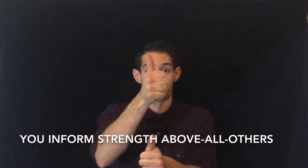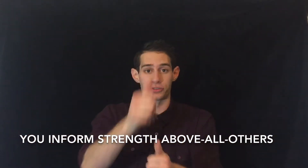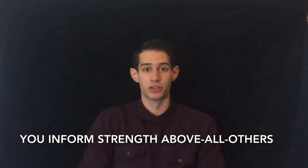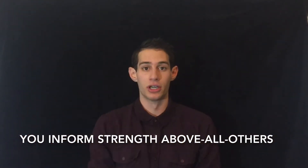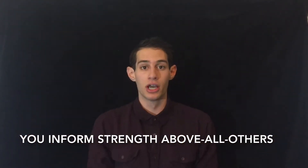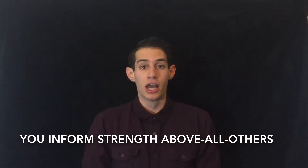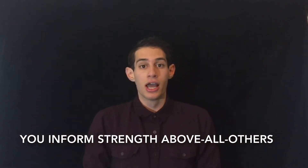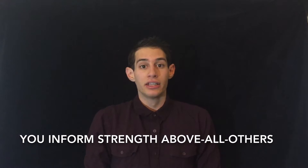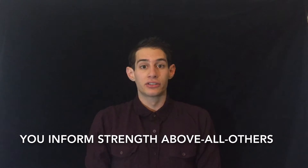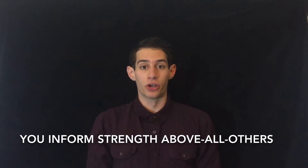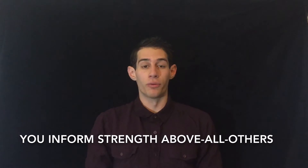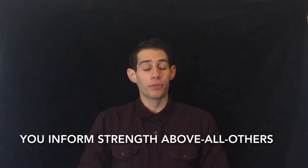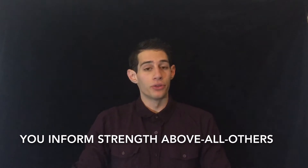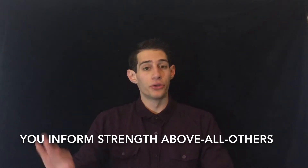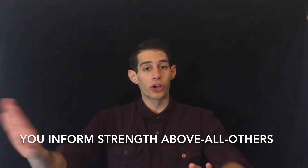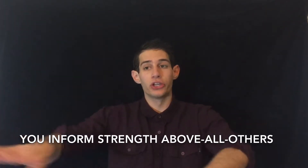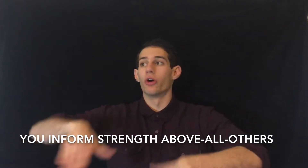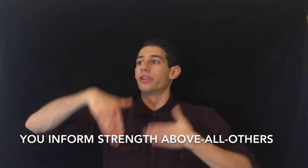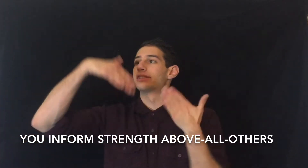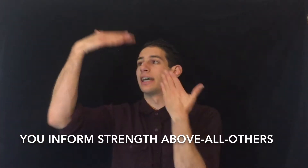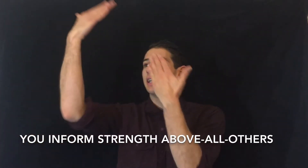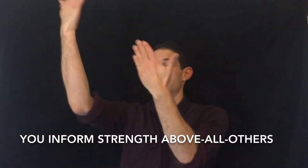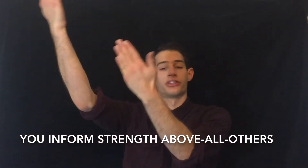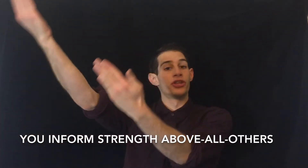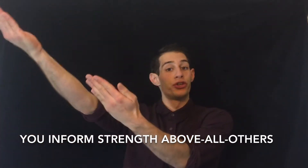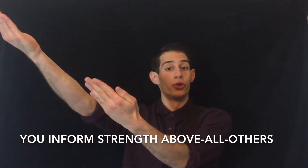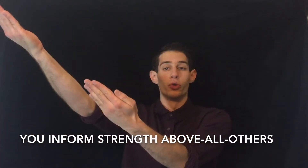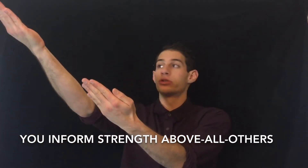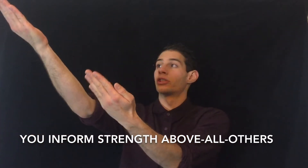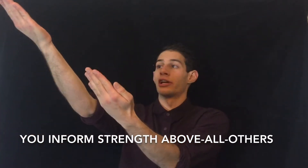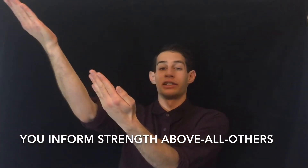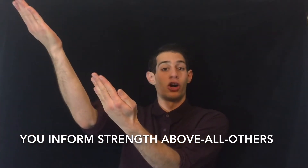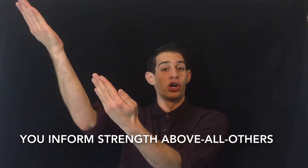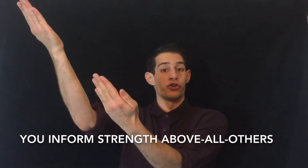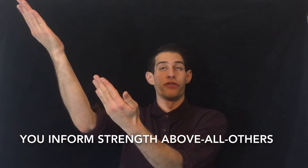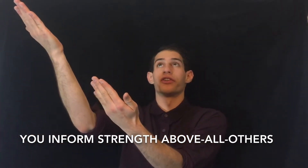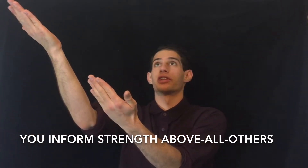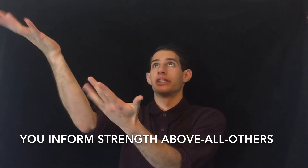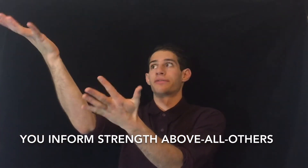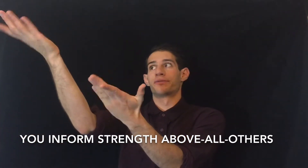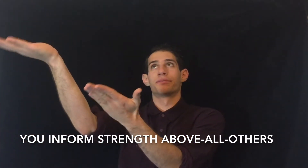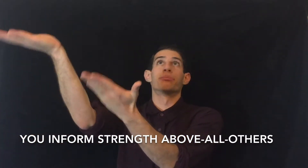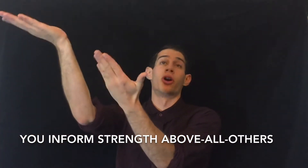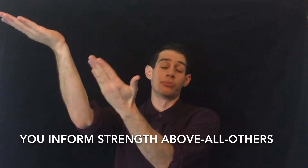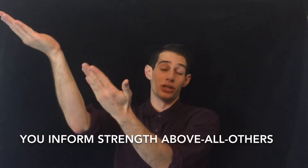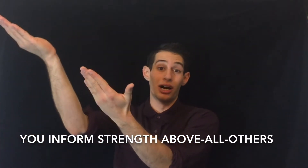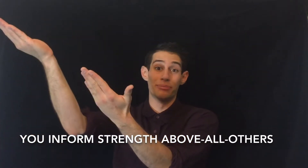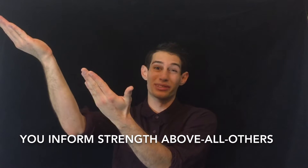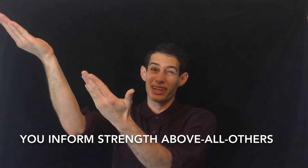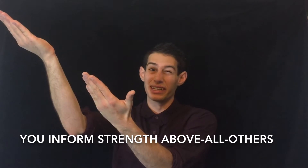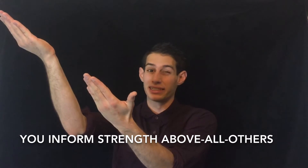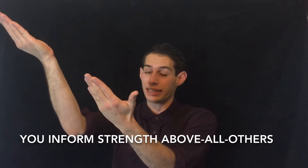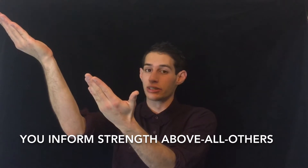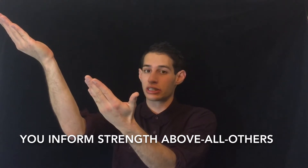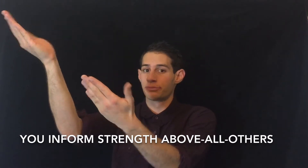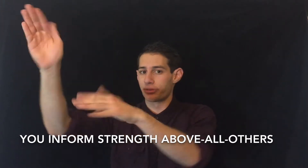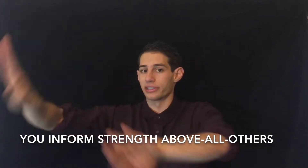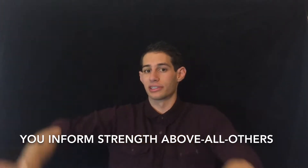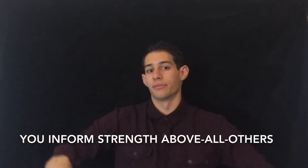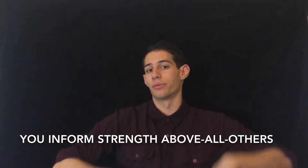else. So you already know this sign. It's the U signed honorifically, palms up, slanted. Pretty simple.